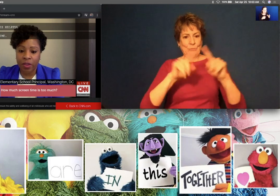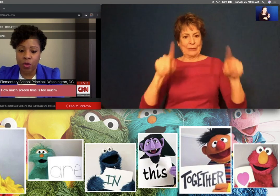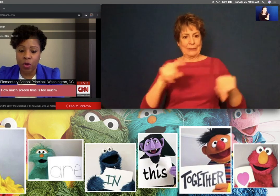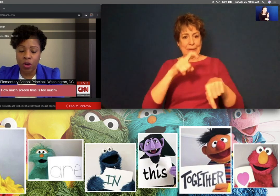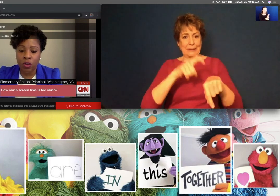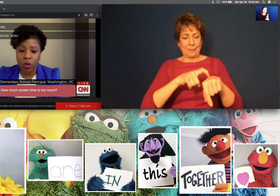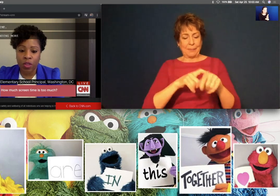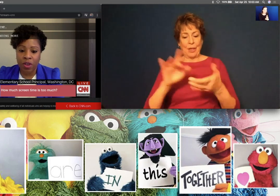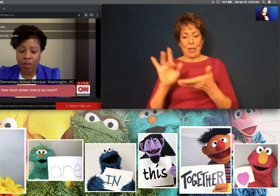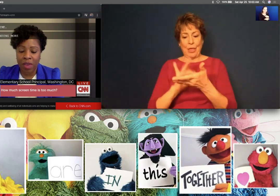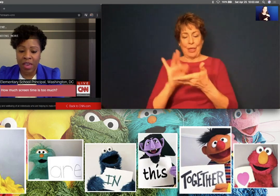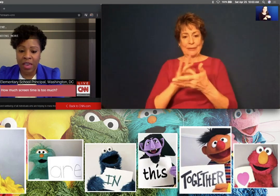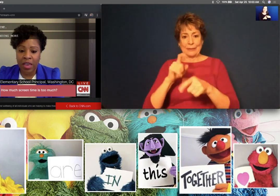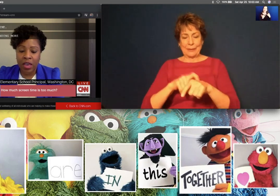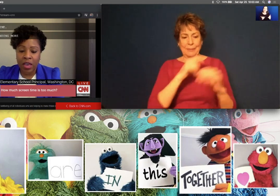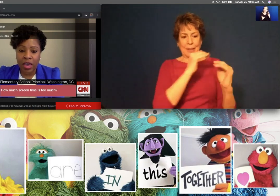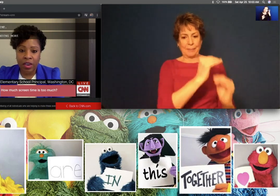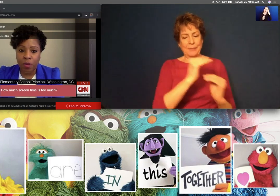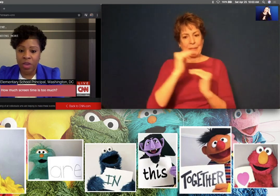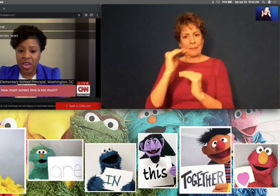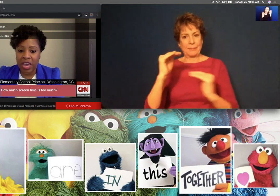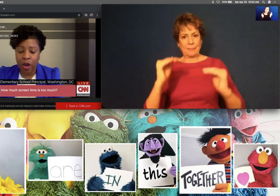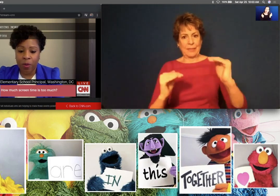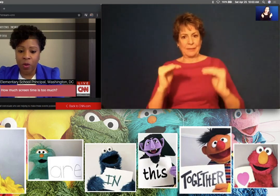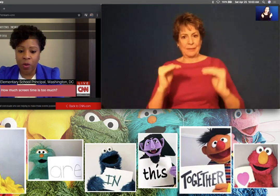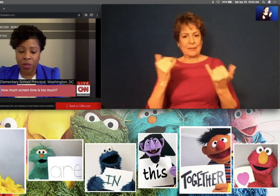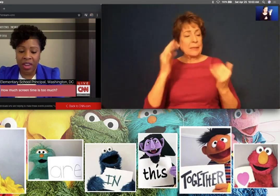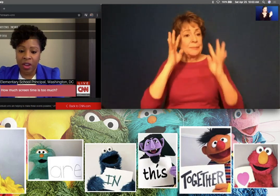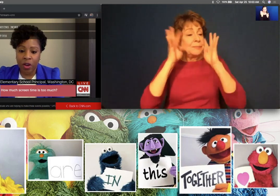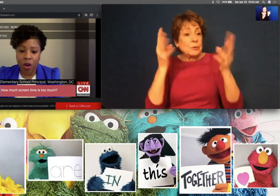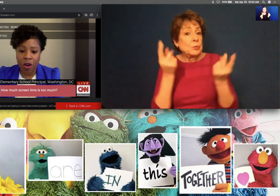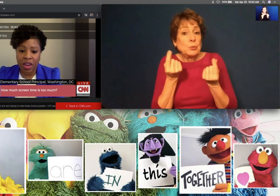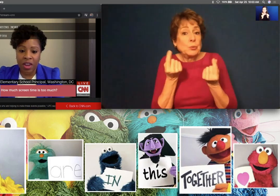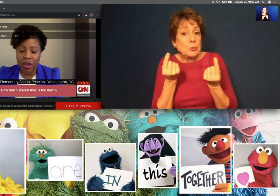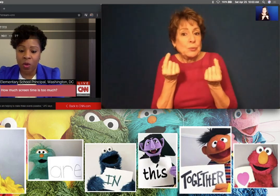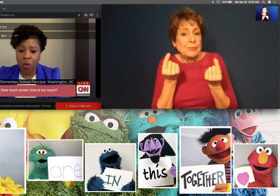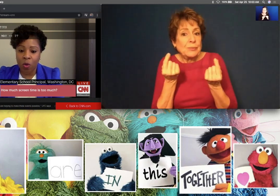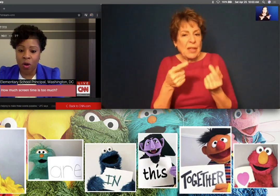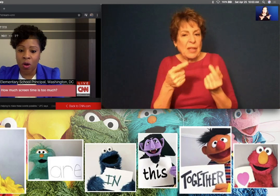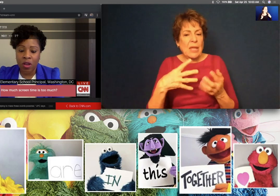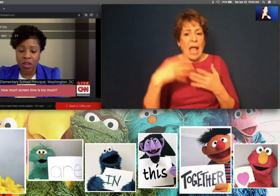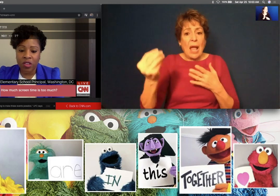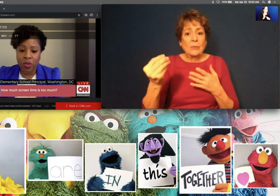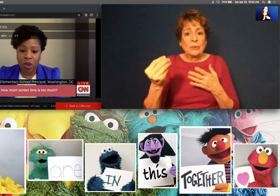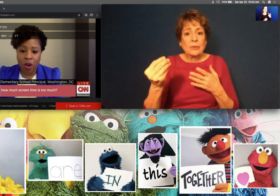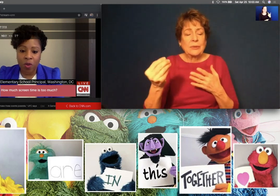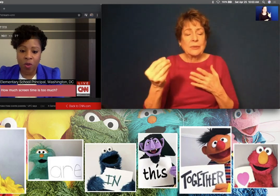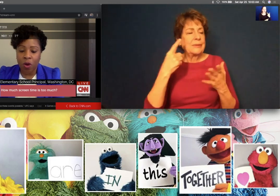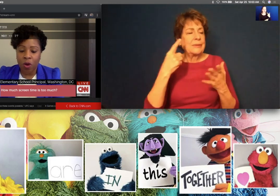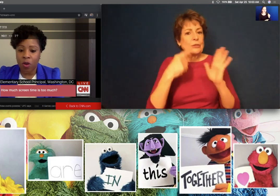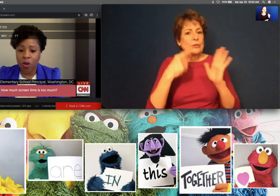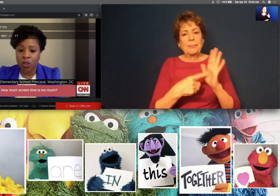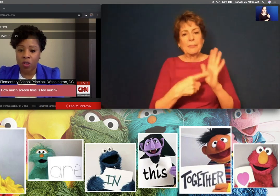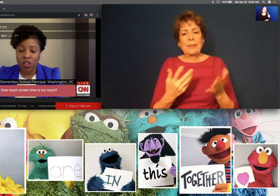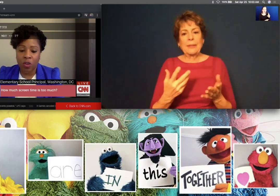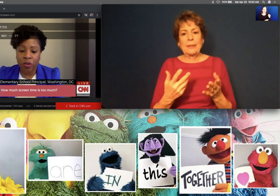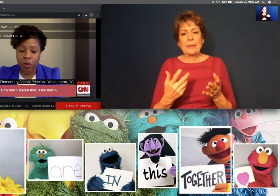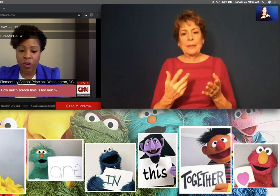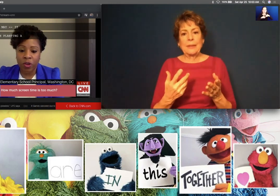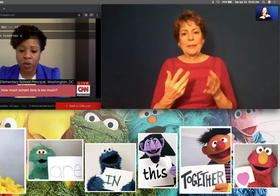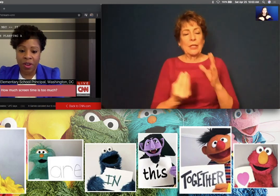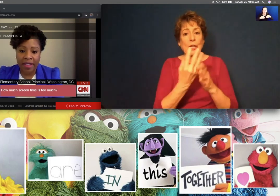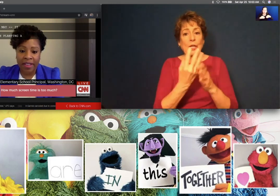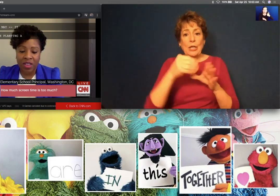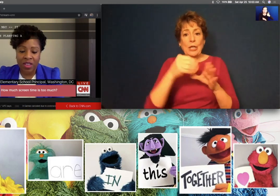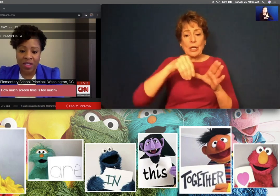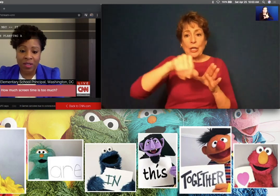finding more extensions of activities outdoors, whether it could be helping with planting a garden or